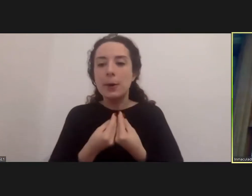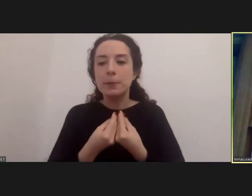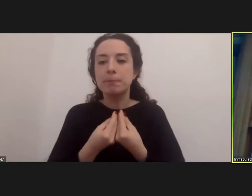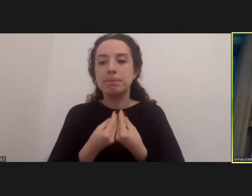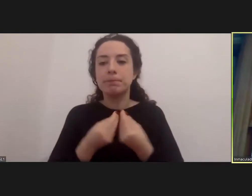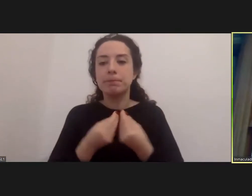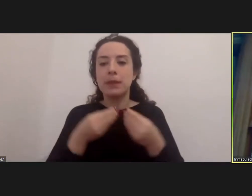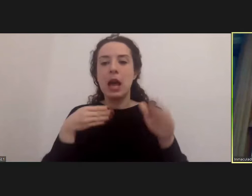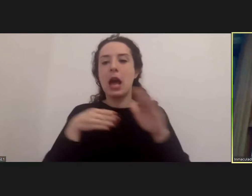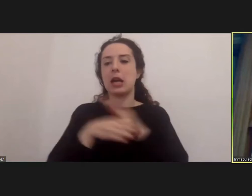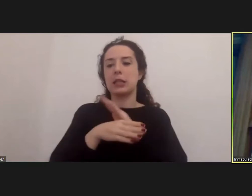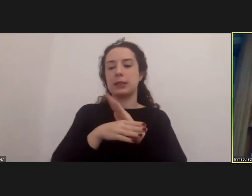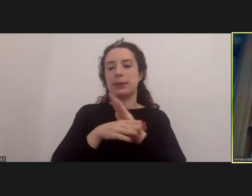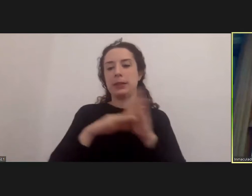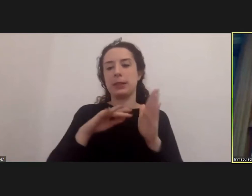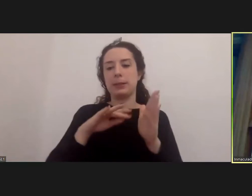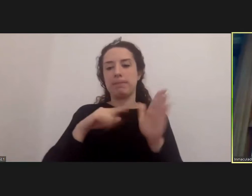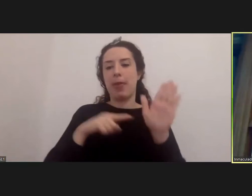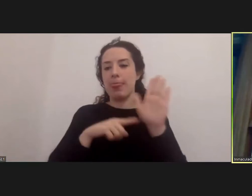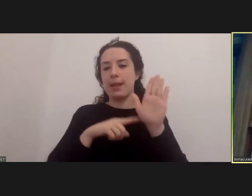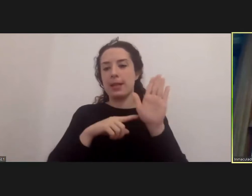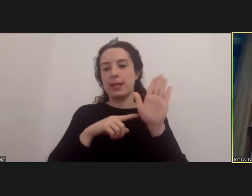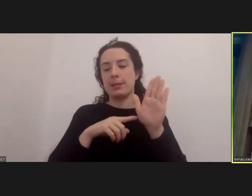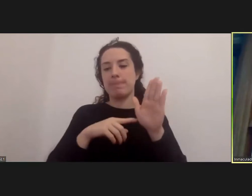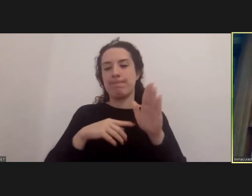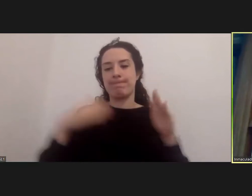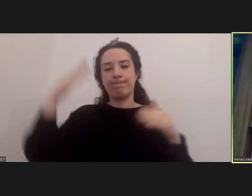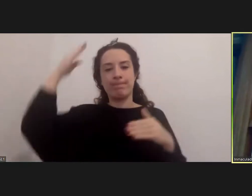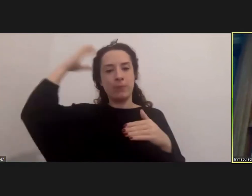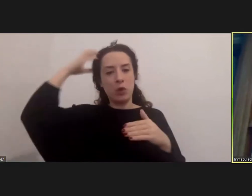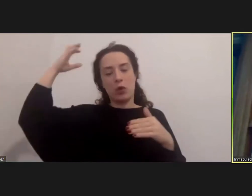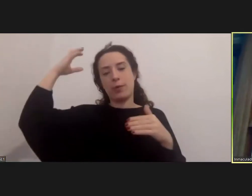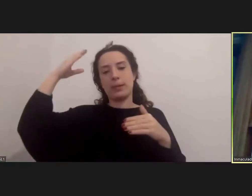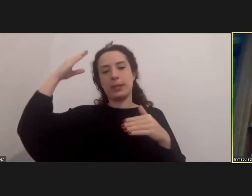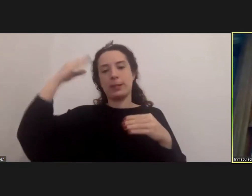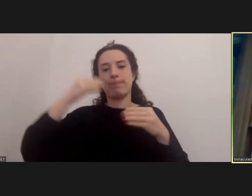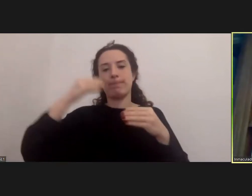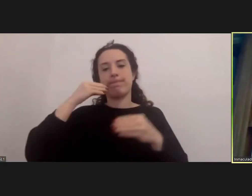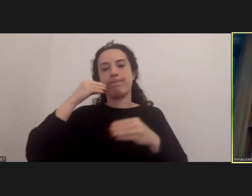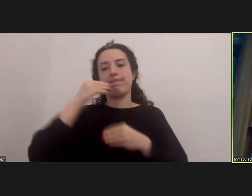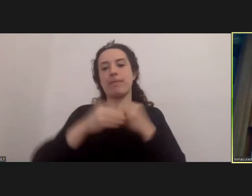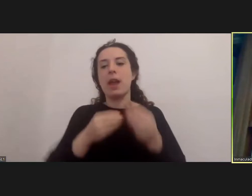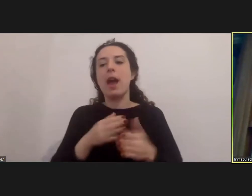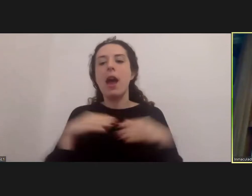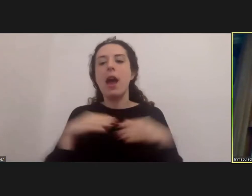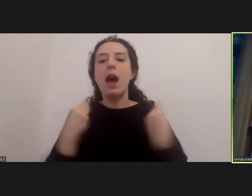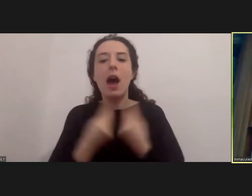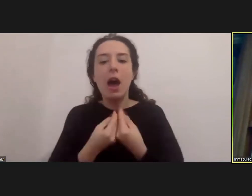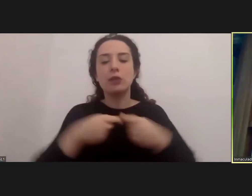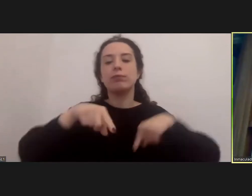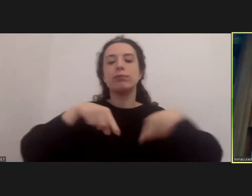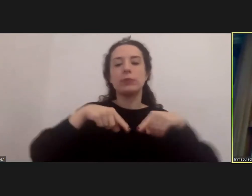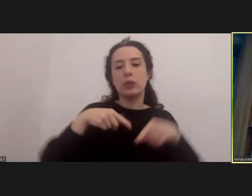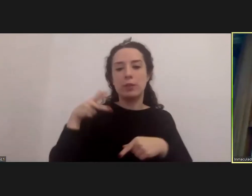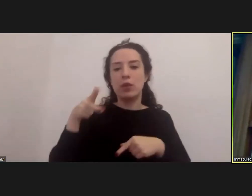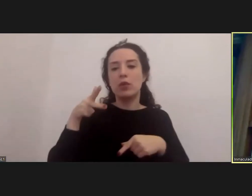digital governance, quite a number of initiatives related to transport, to passenger transport rights, and how to